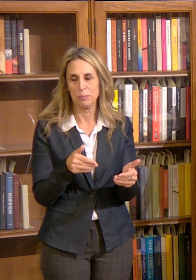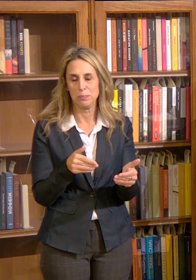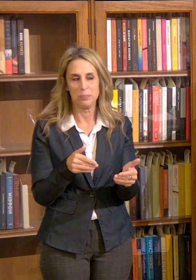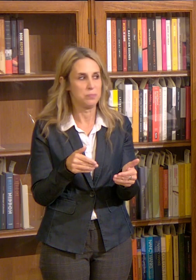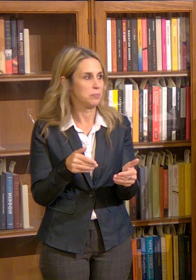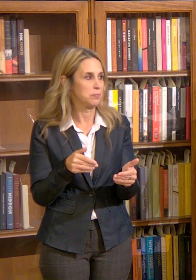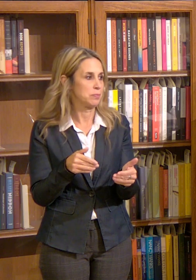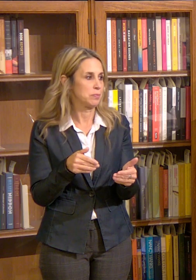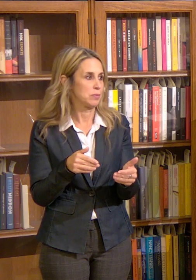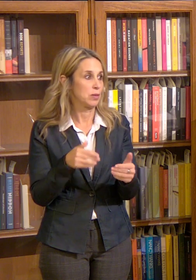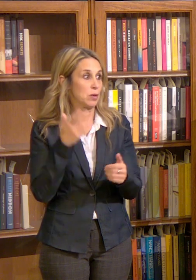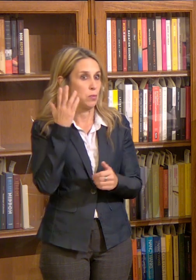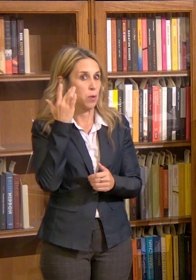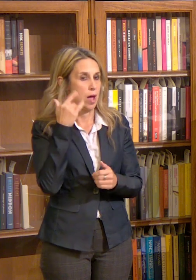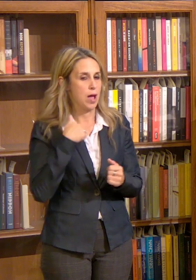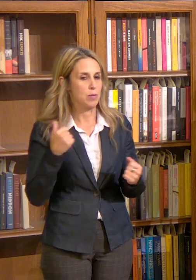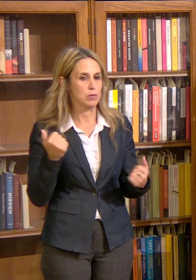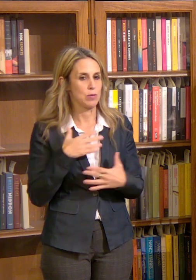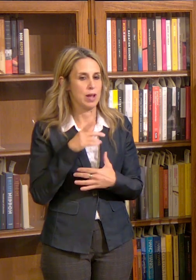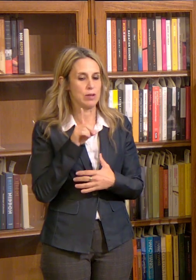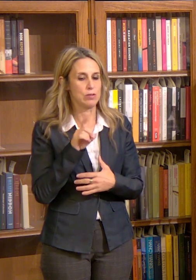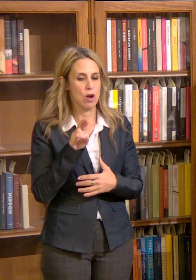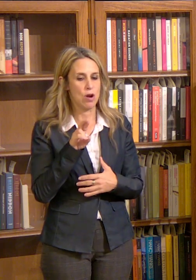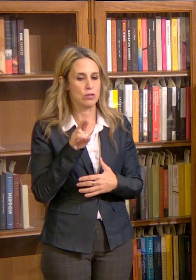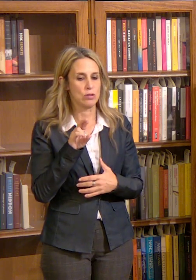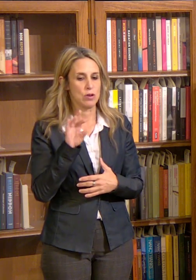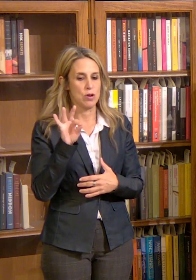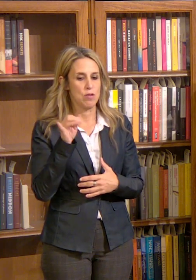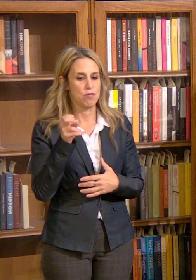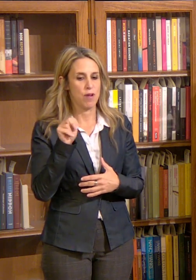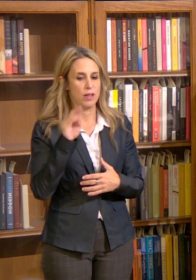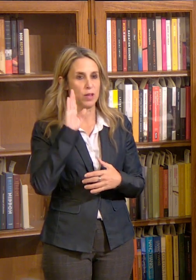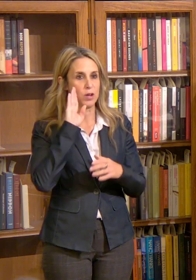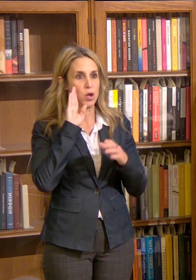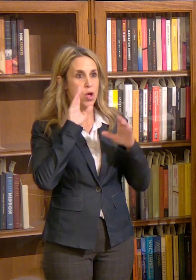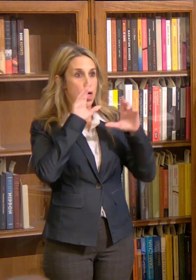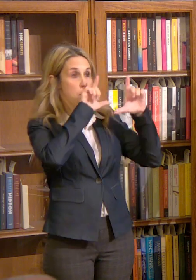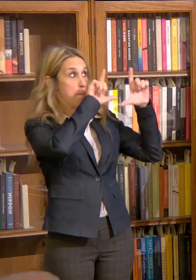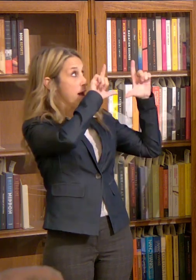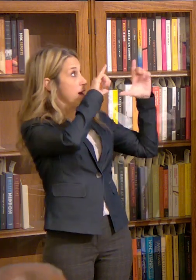room because I was afraid that Dr Franklin would come off of that